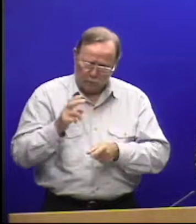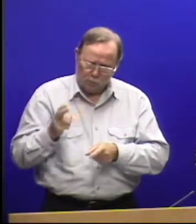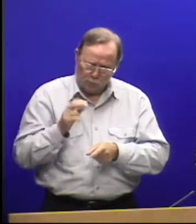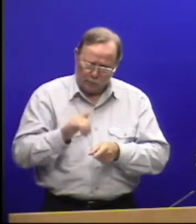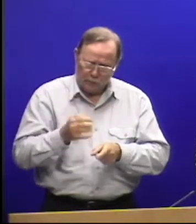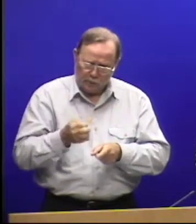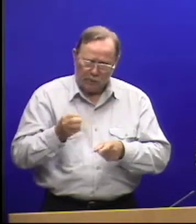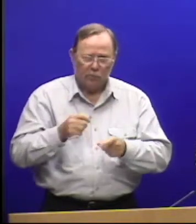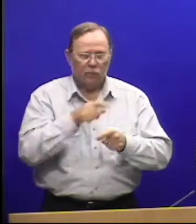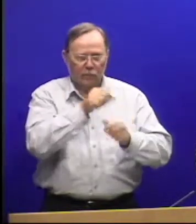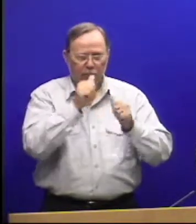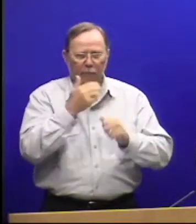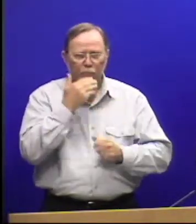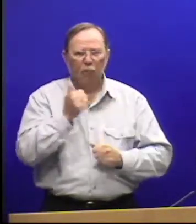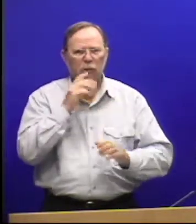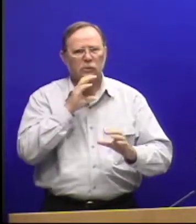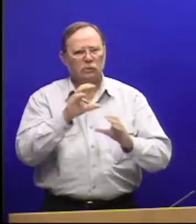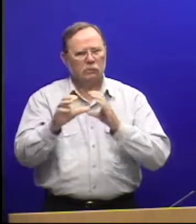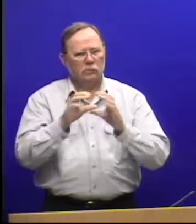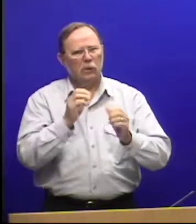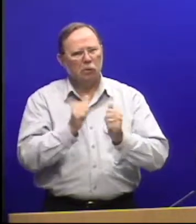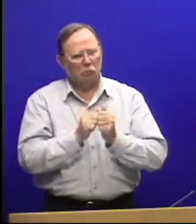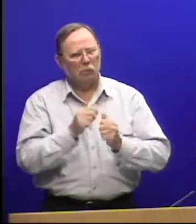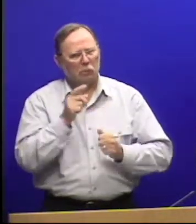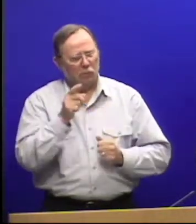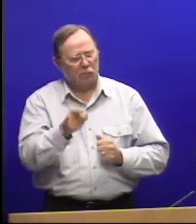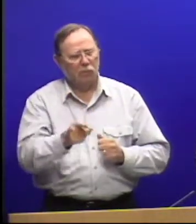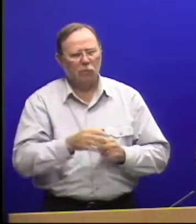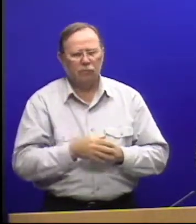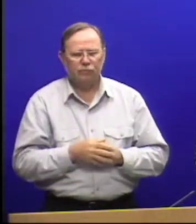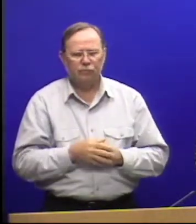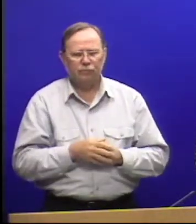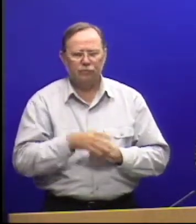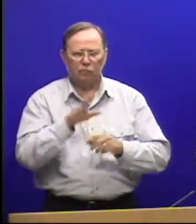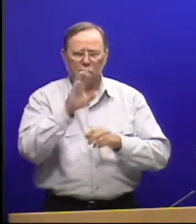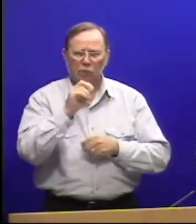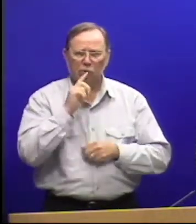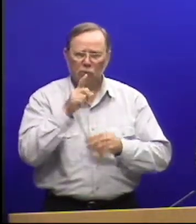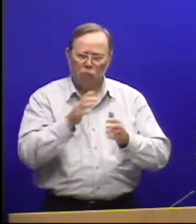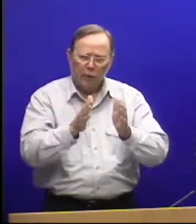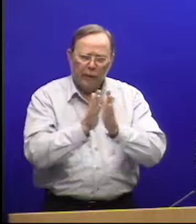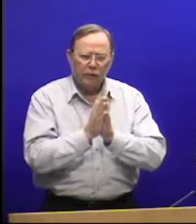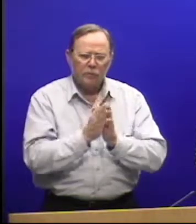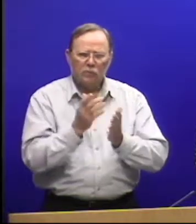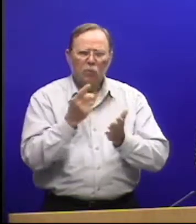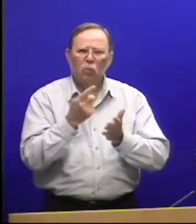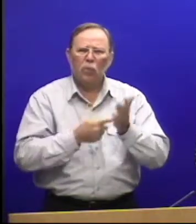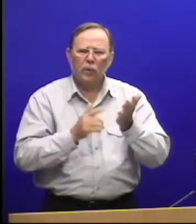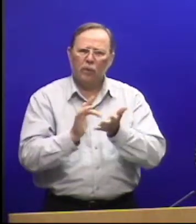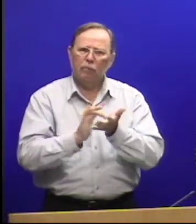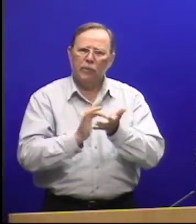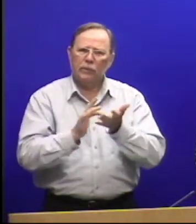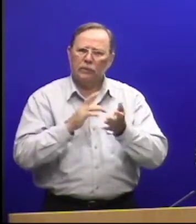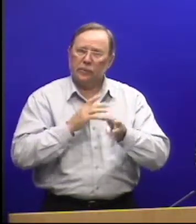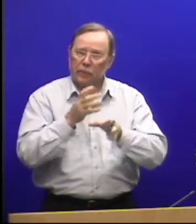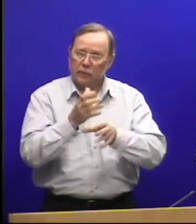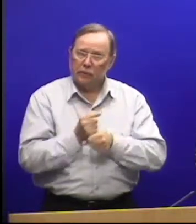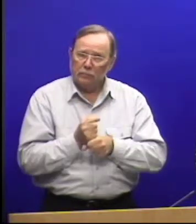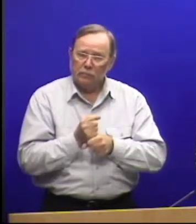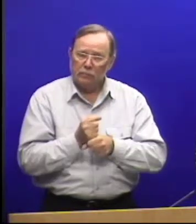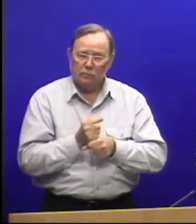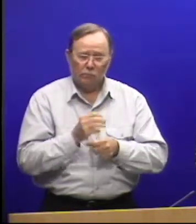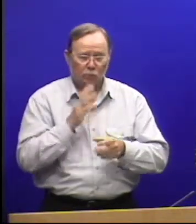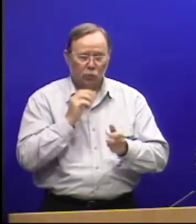with you. Be sure you ask, what are the medications I am getting? There'll be a change in your